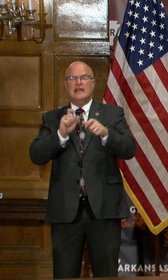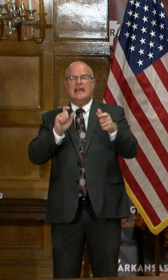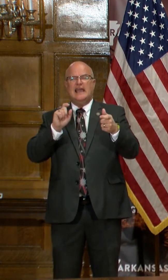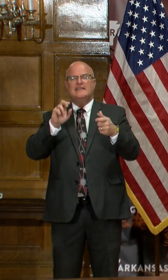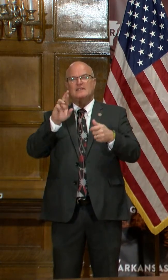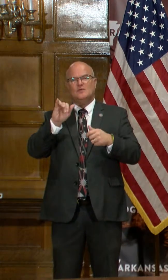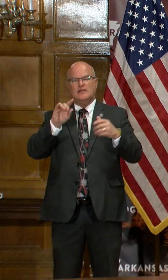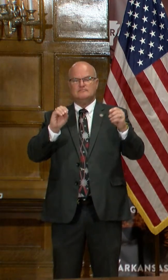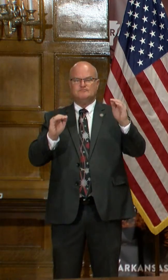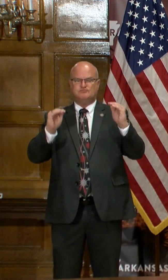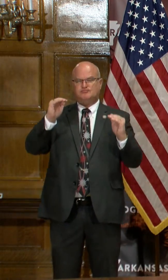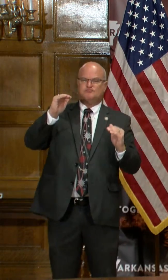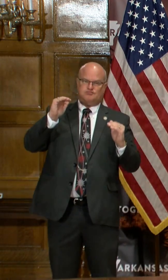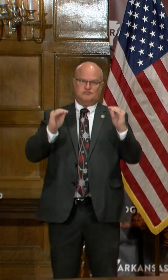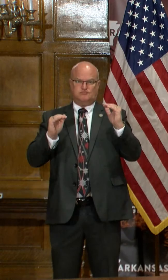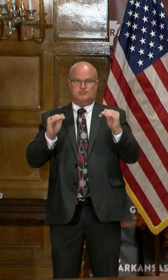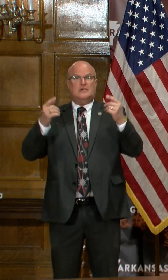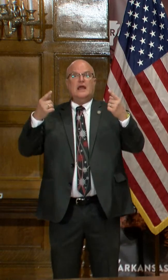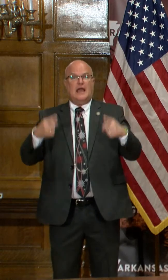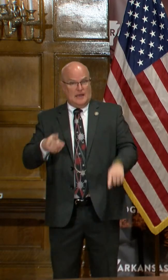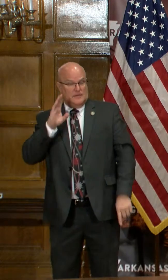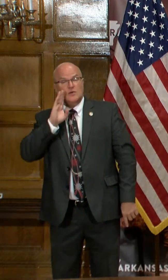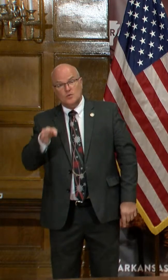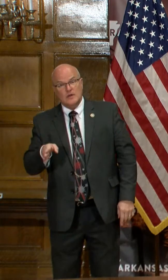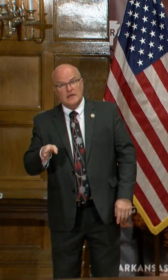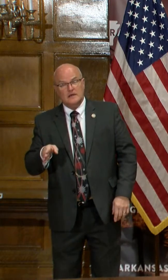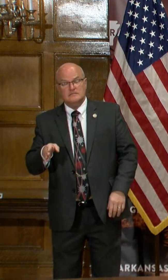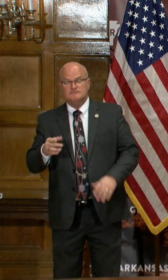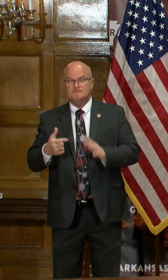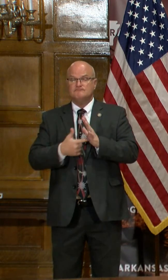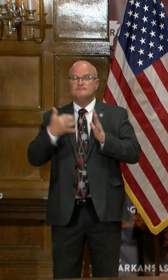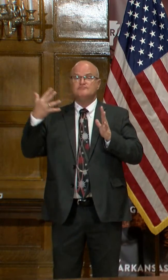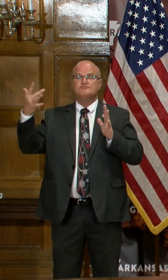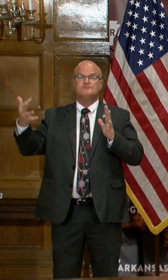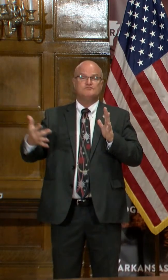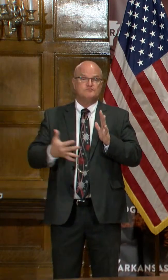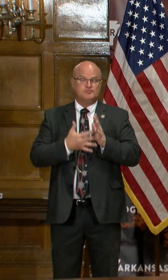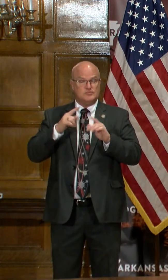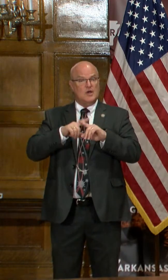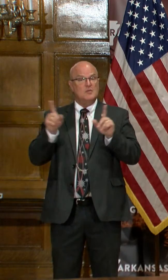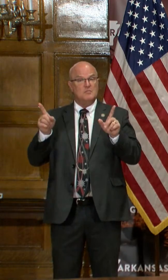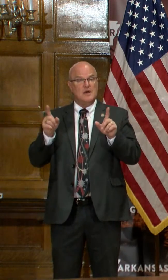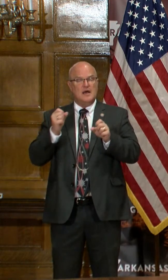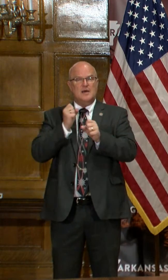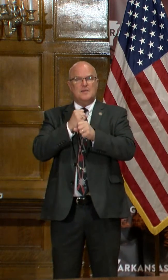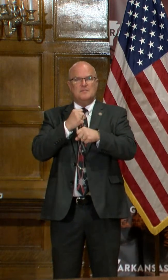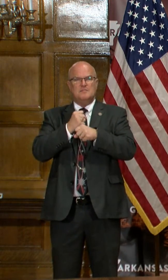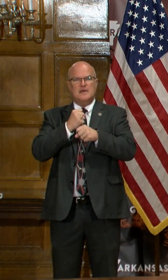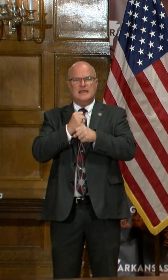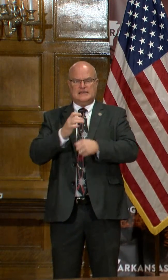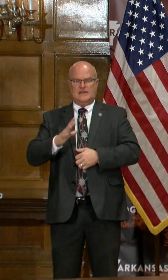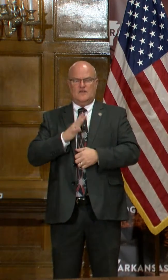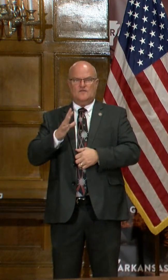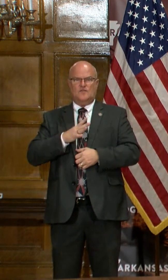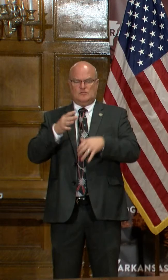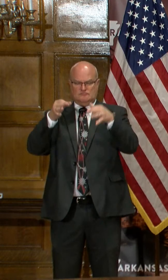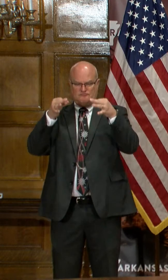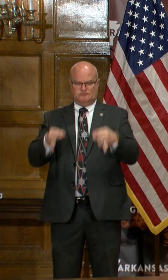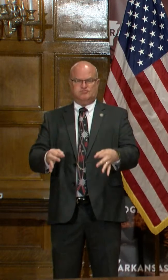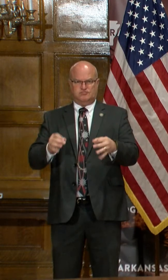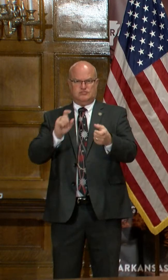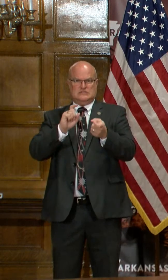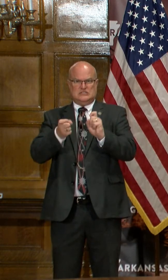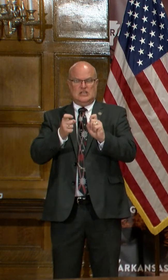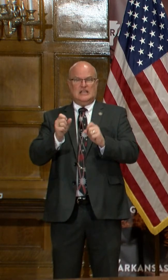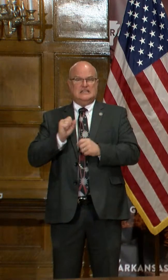that does, there's going to be a day when that happens, and there are places where it happens from time to time. But as far as making a formal and permanent adjustment